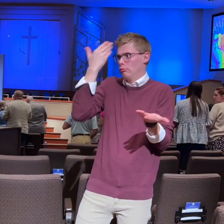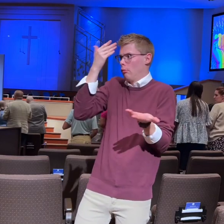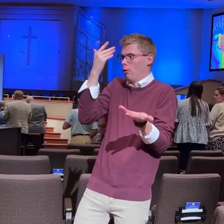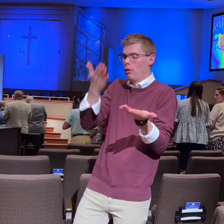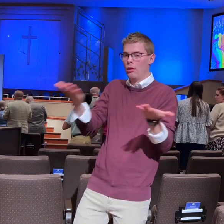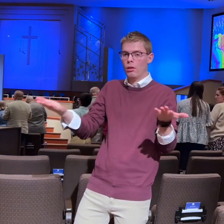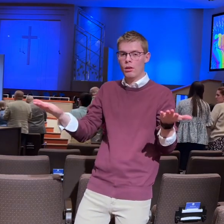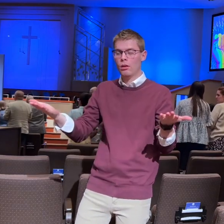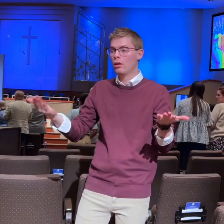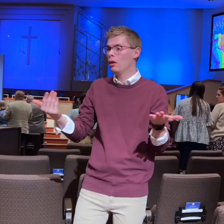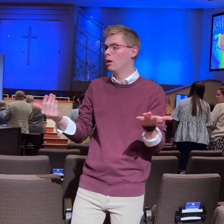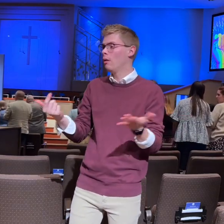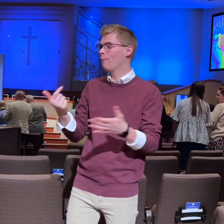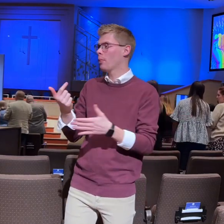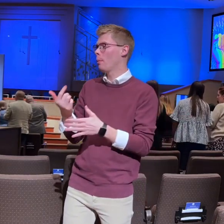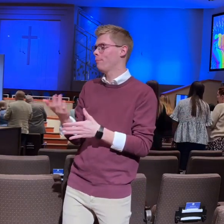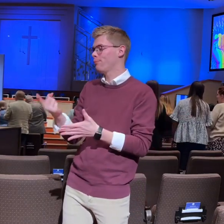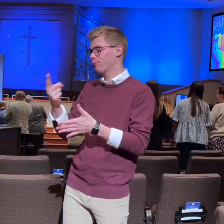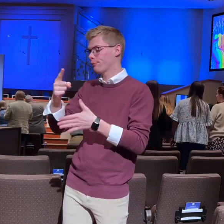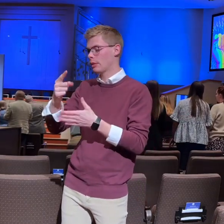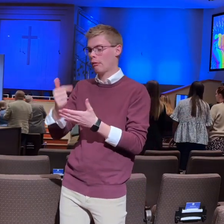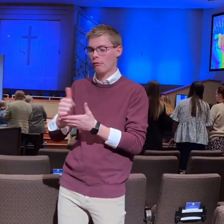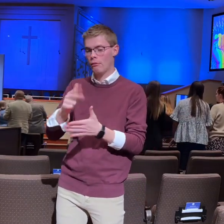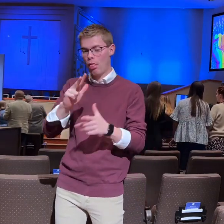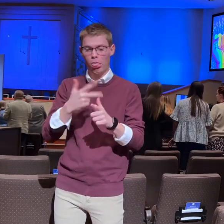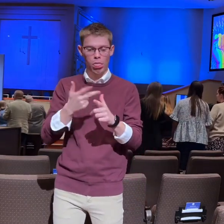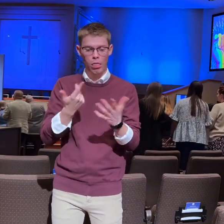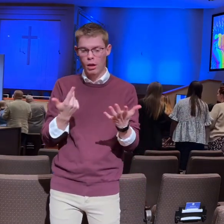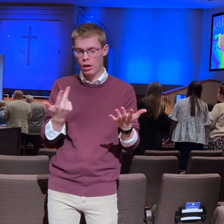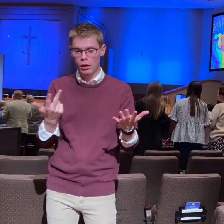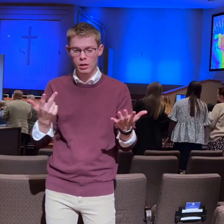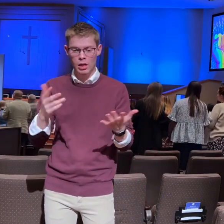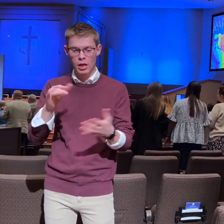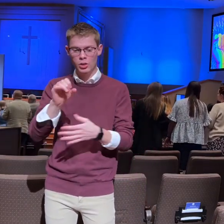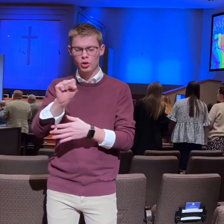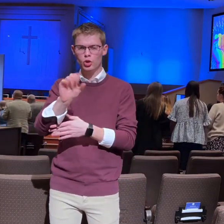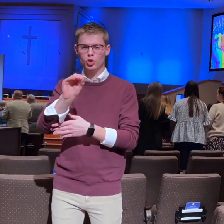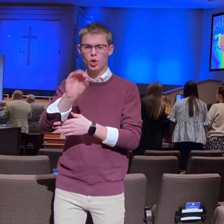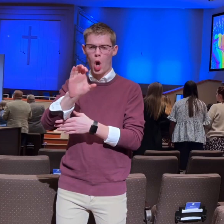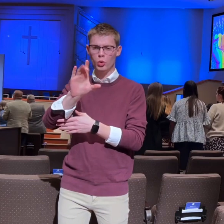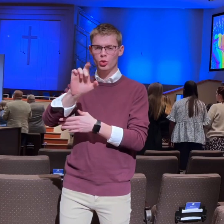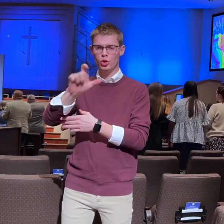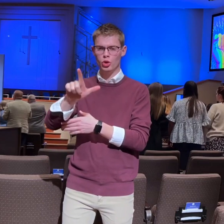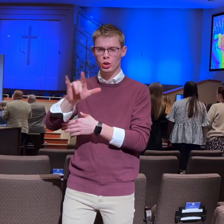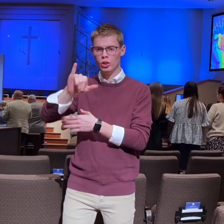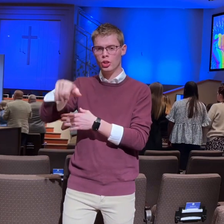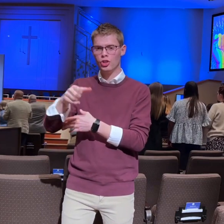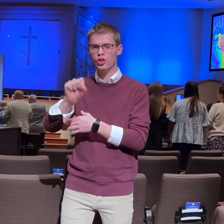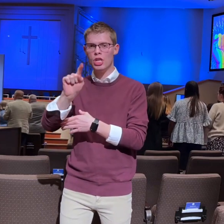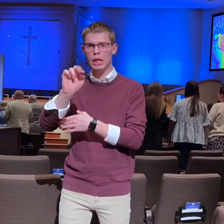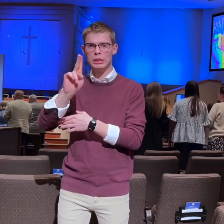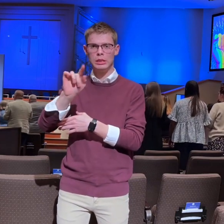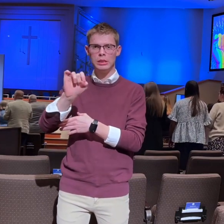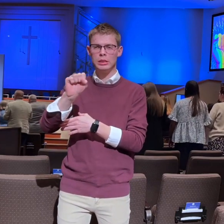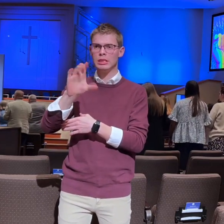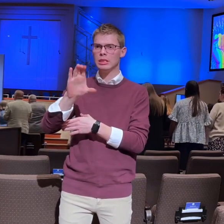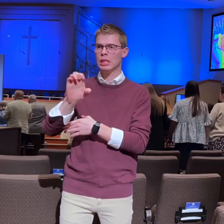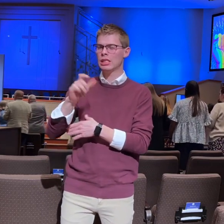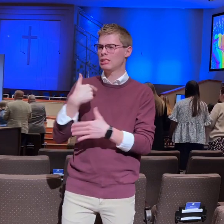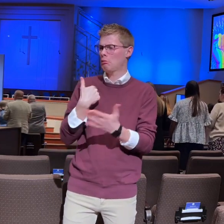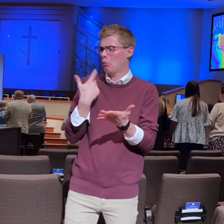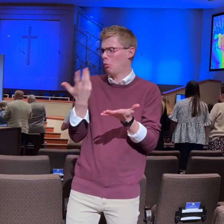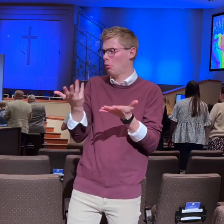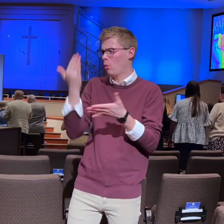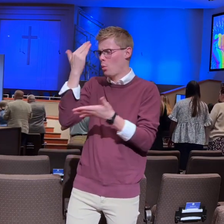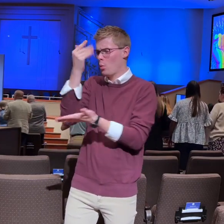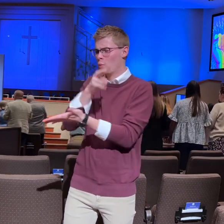Is social justice another gospel? Is the color of your skin a sin or is the condition of your heart what matters